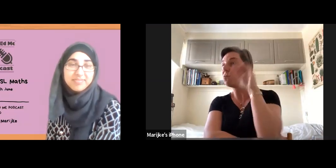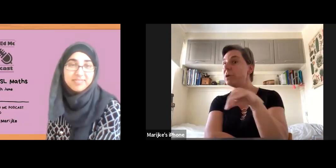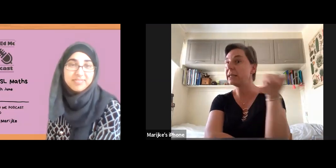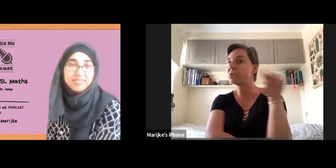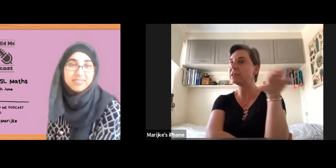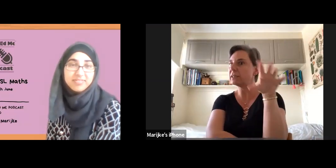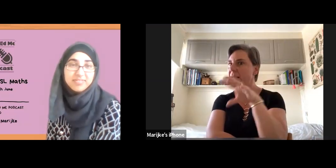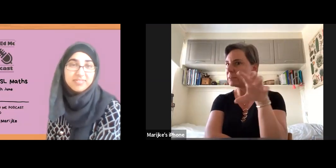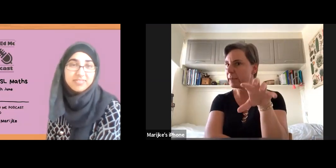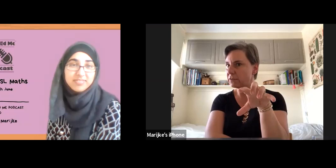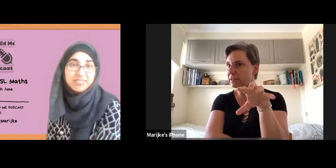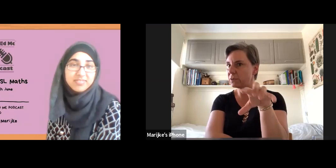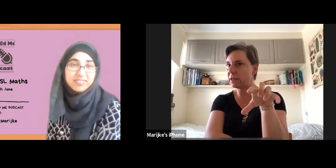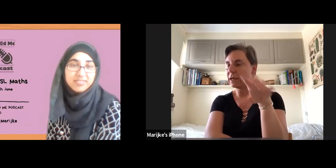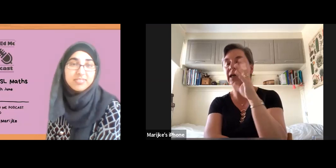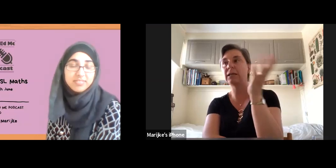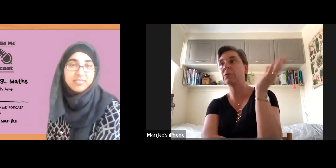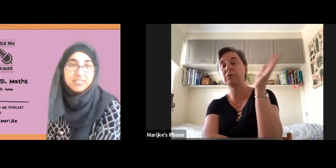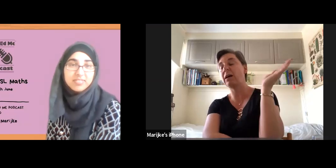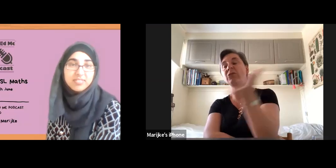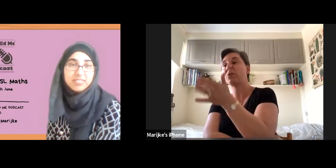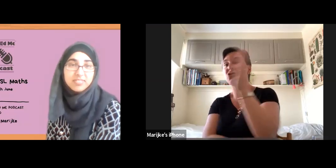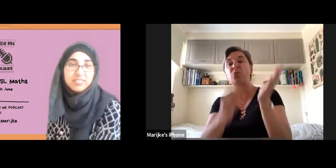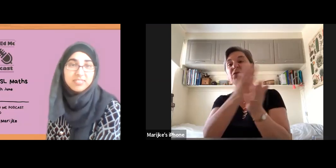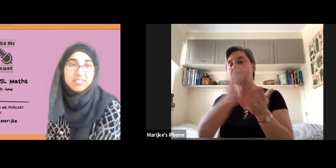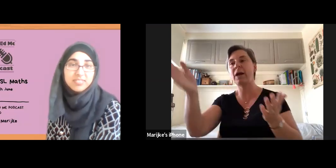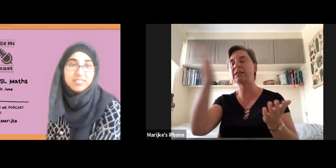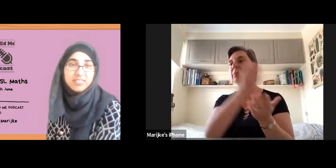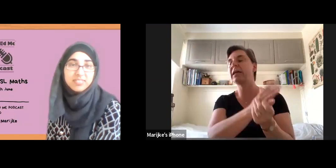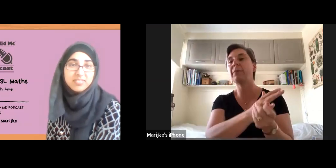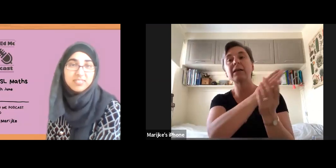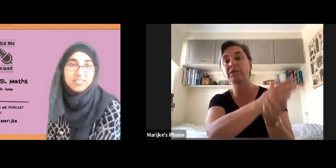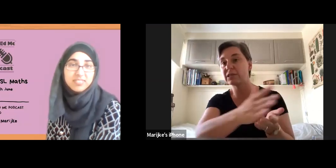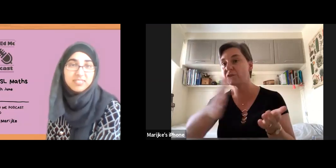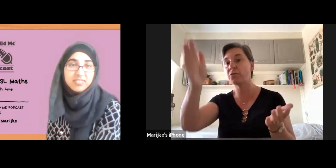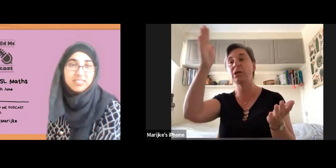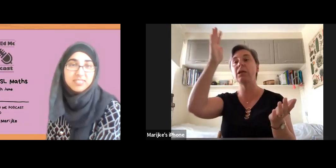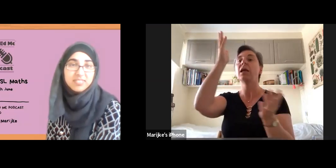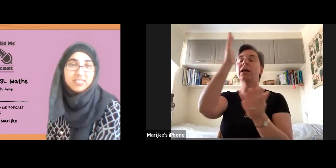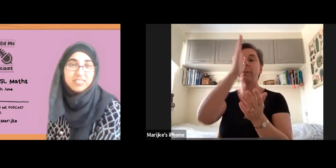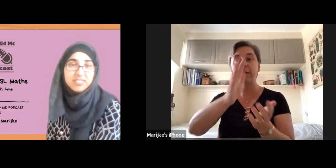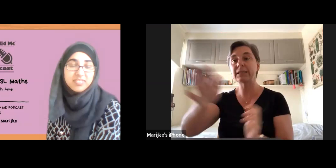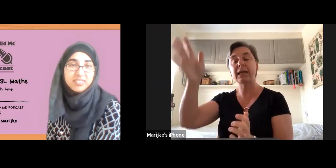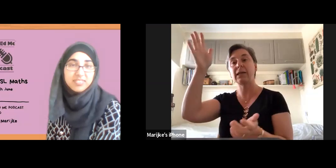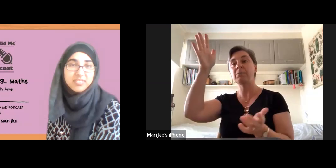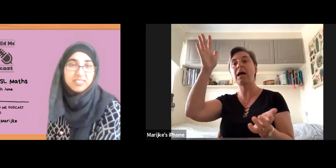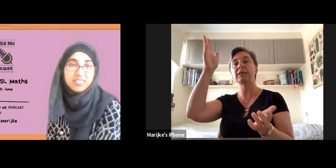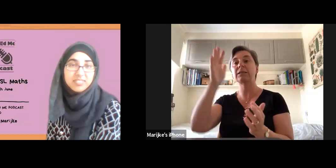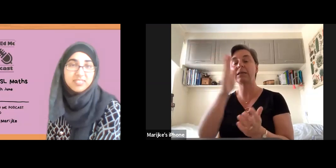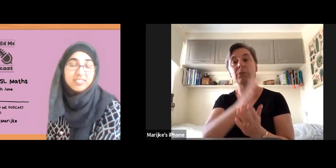really interested in that aspect of it as well. And then, I just worked through the ranks. I became head of Key Stage 3. I became second in maths. I then went to